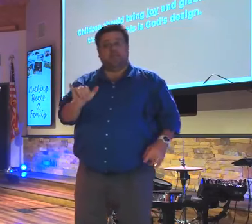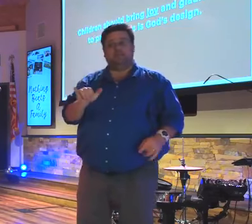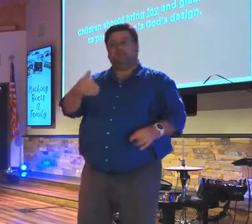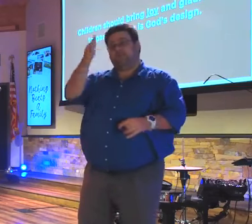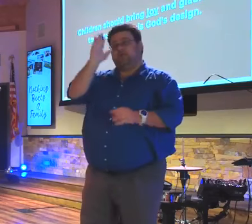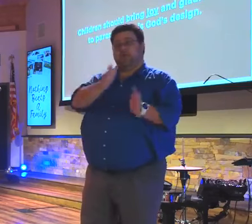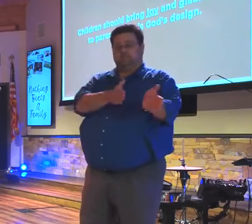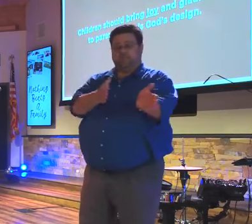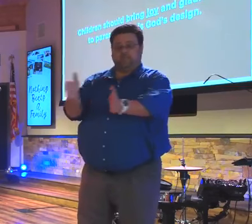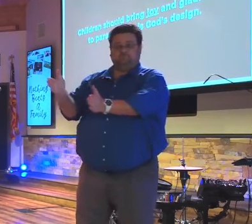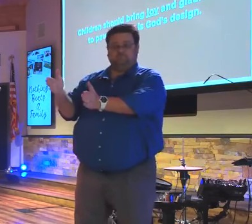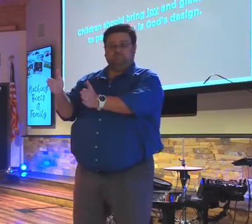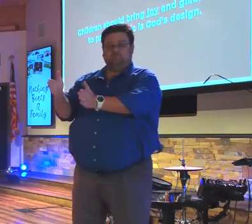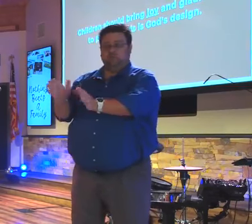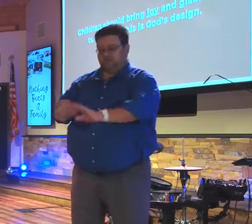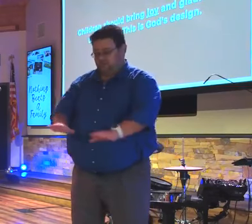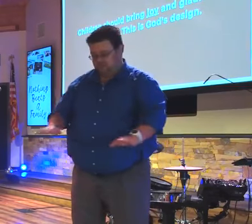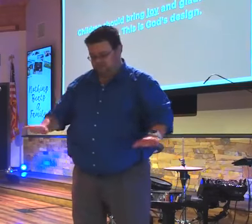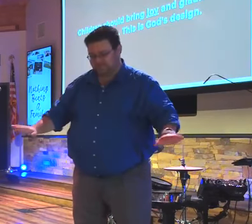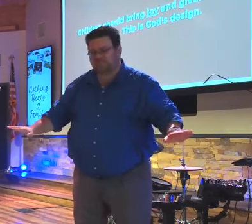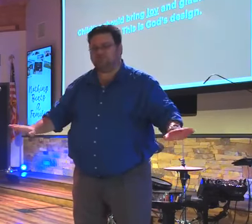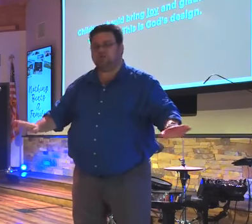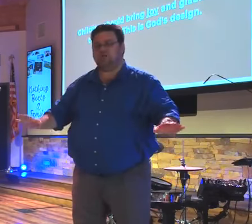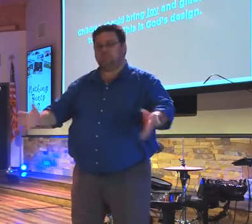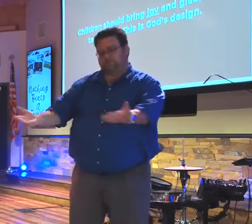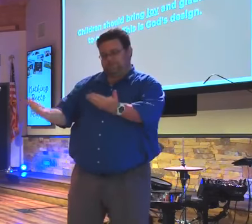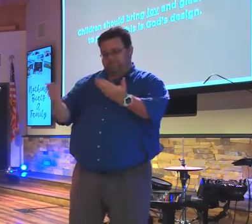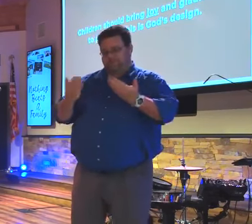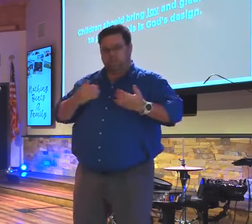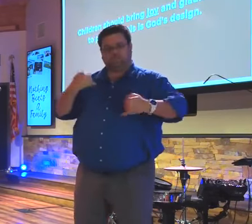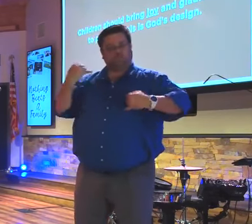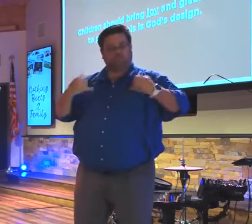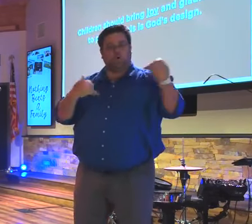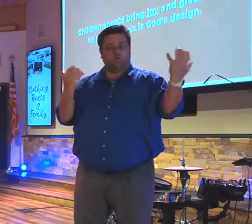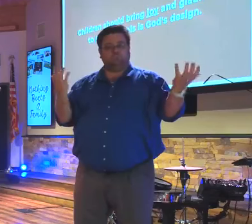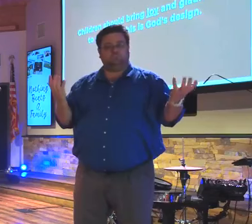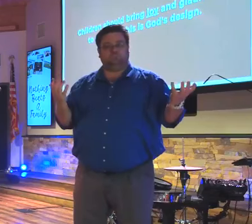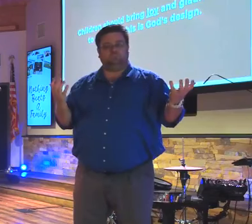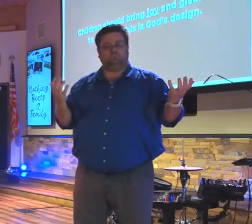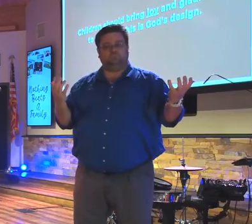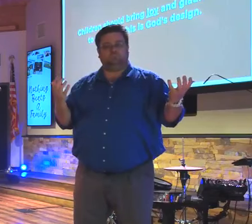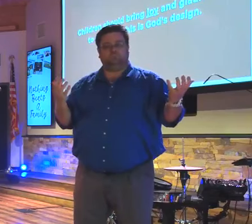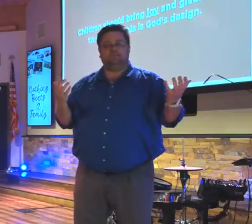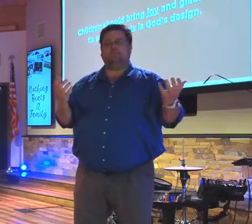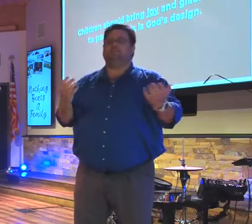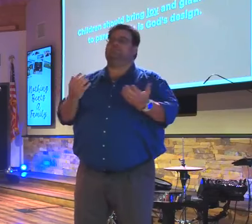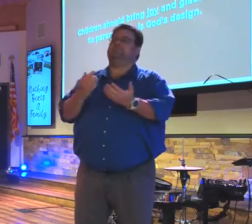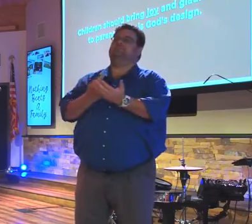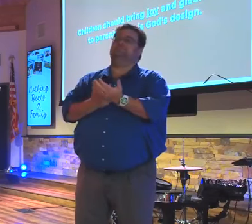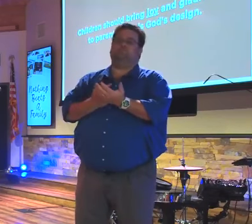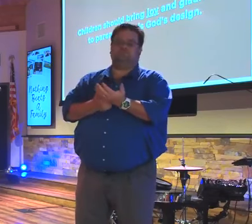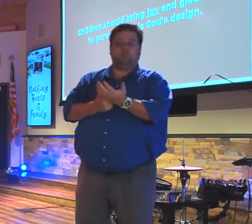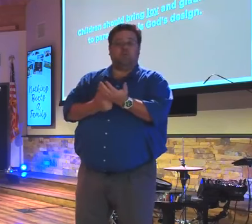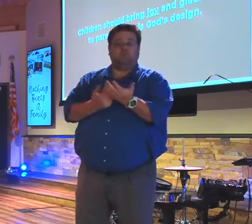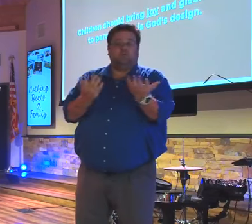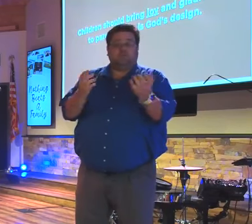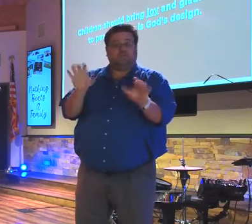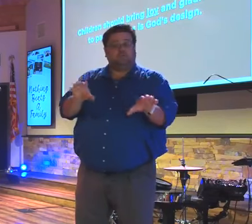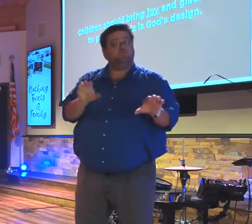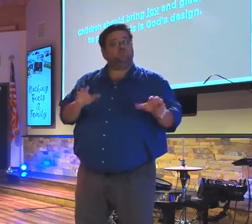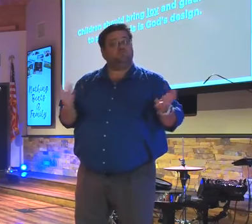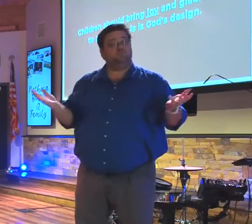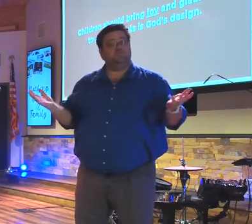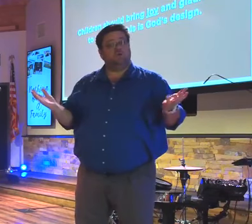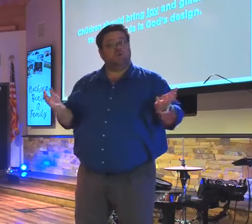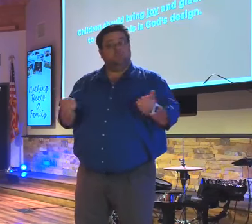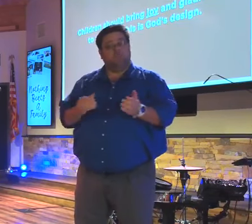God's design is that kids are to bring joy to their parents. And so many times they do. I mean, I was